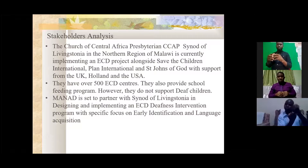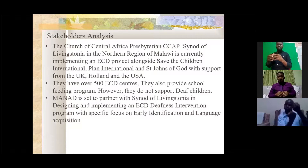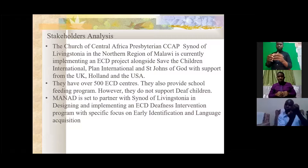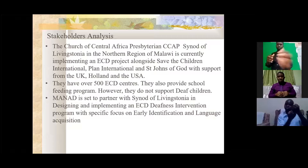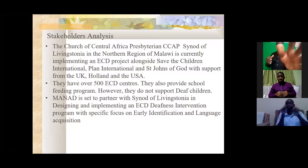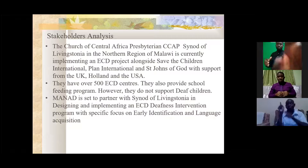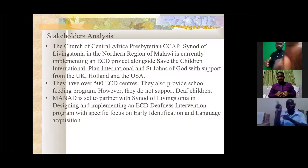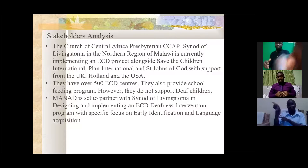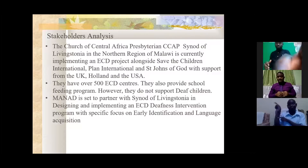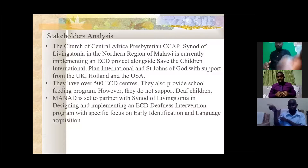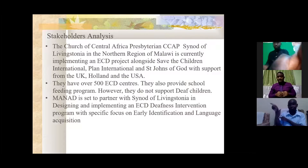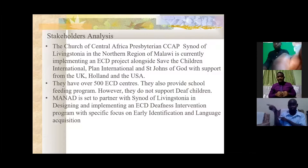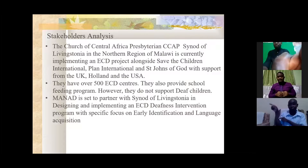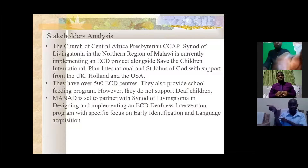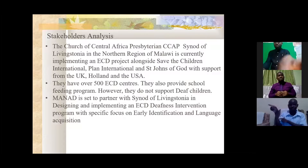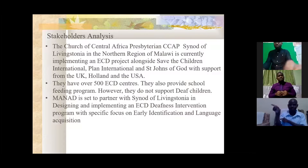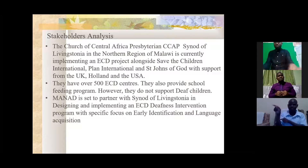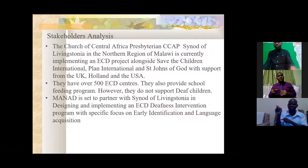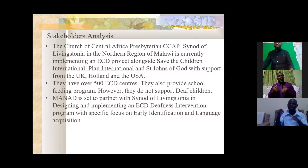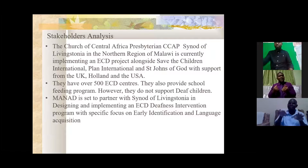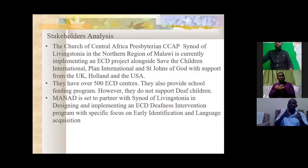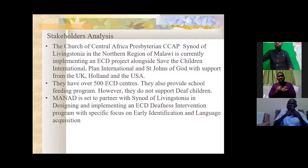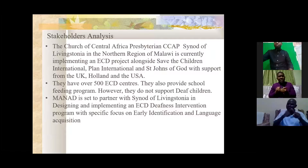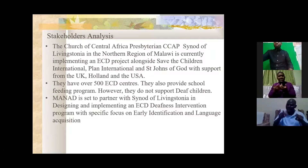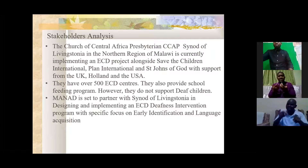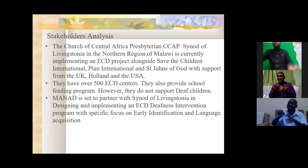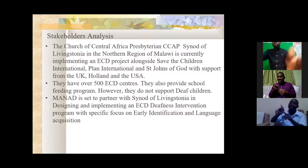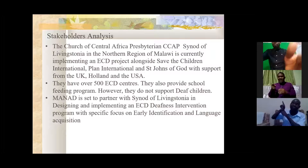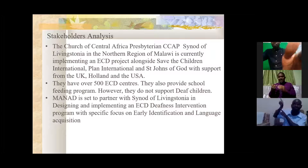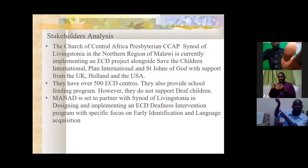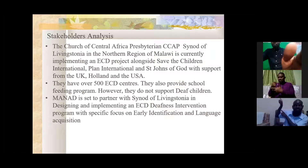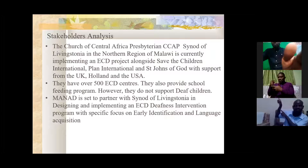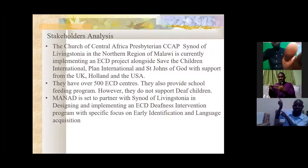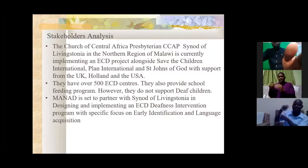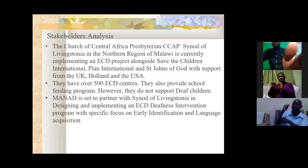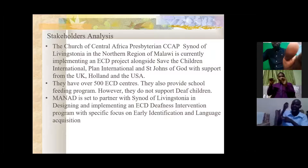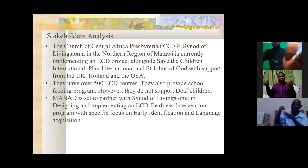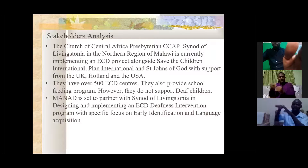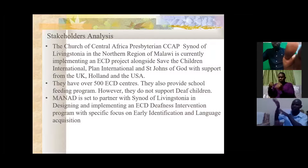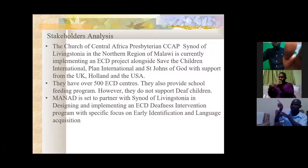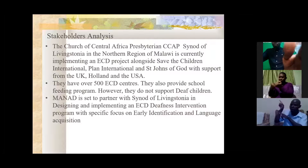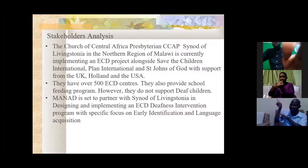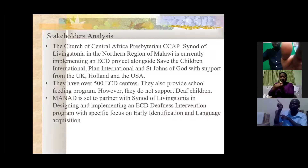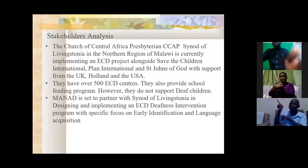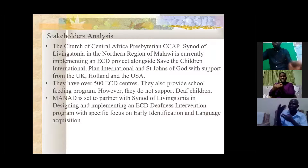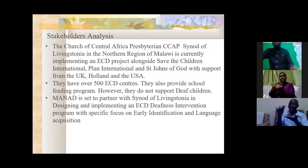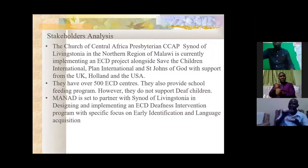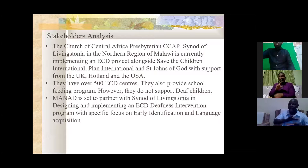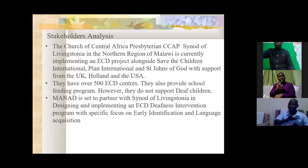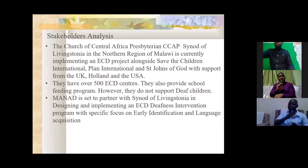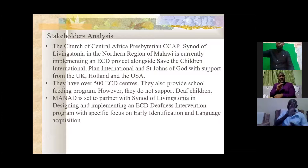So these are the organization and the donors who are supporting the UK, Holland, and USA.